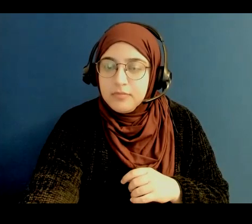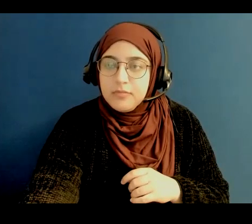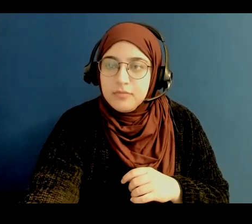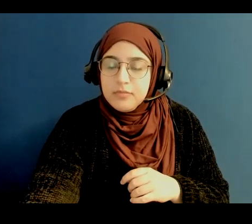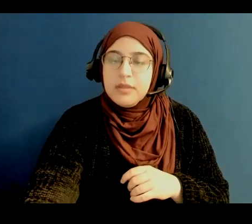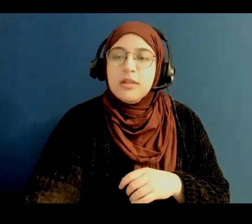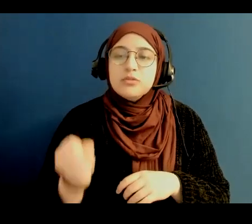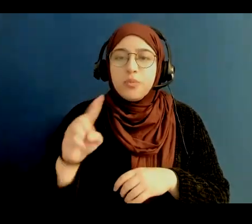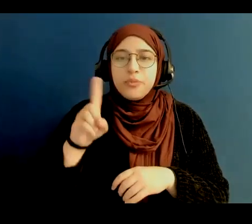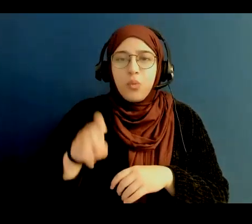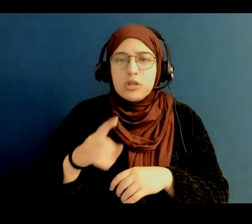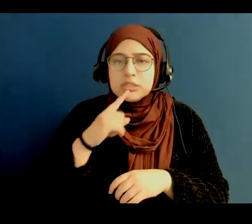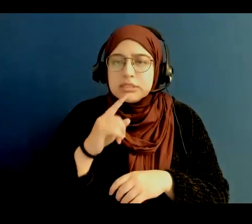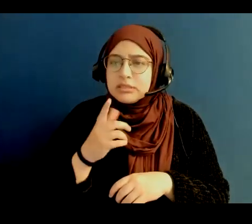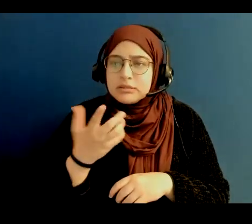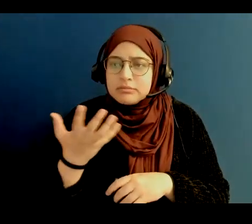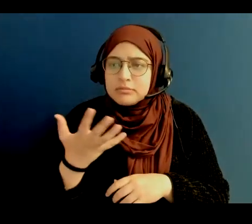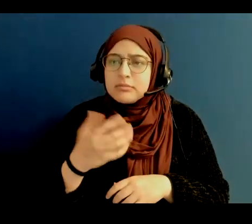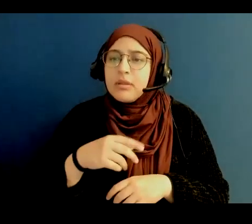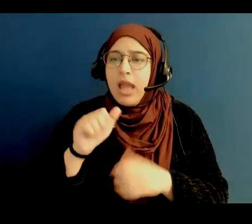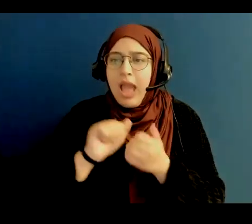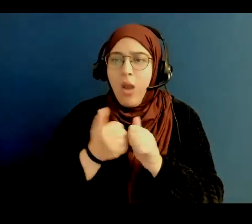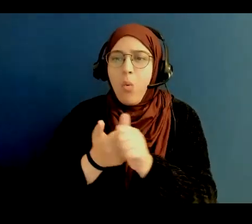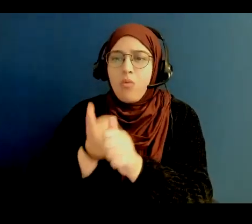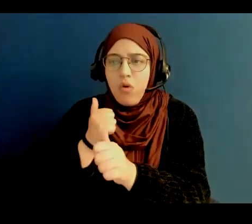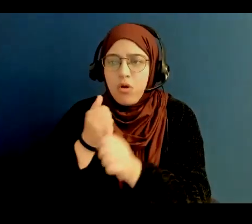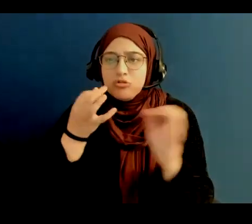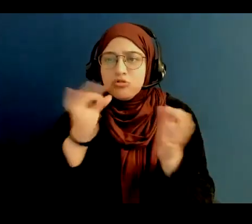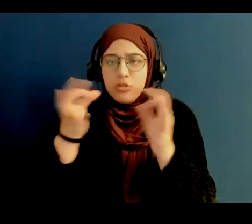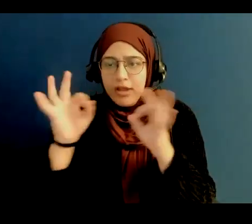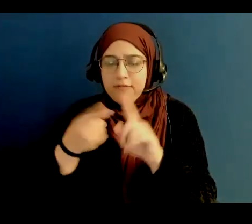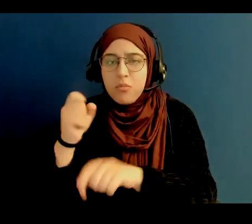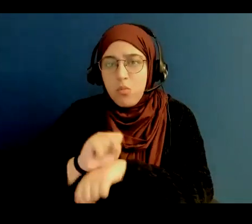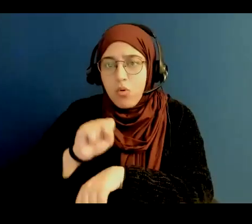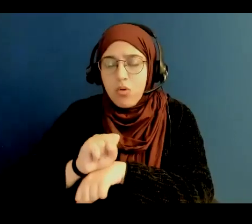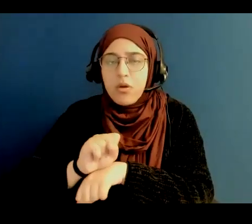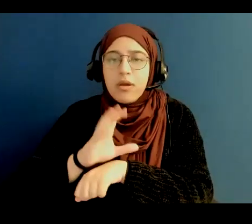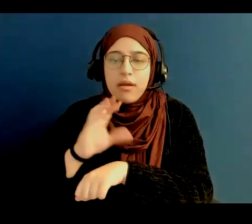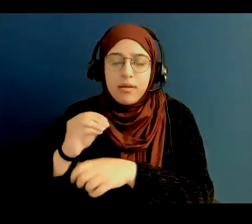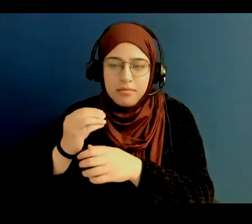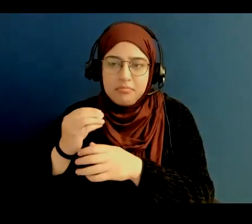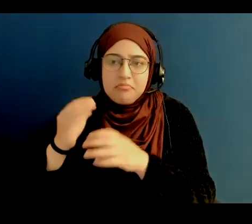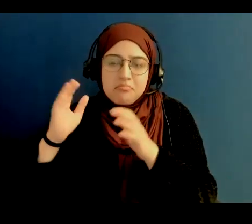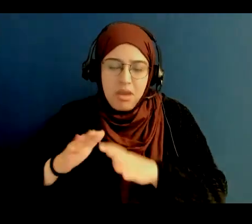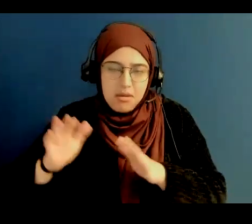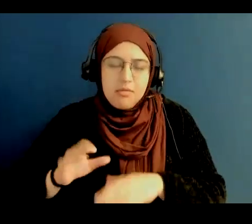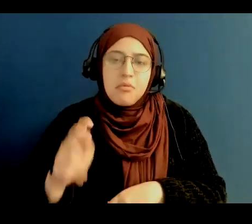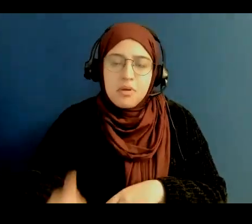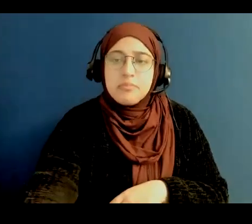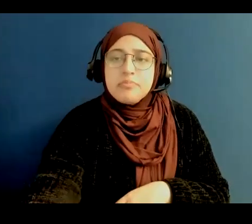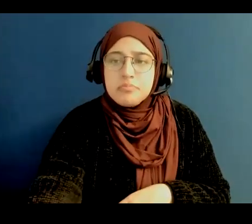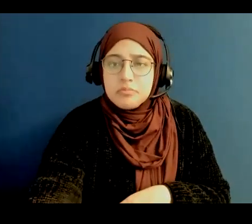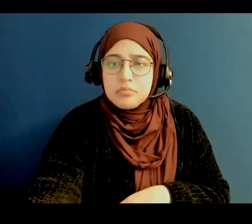So the question is how to avoid being distracted from work and I guess and pray. So you want to